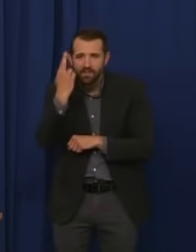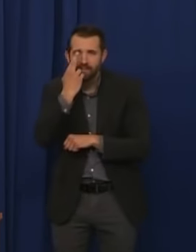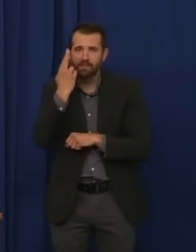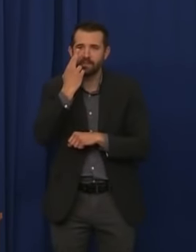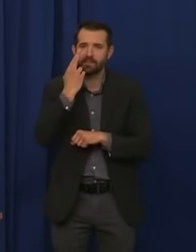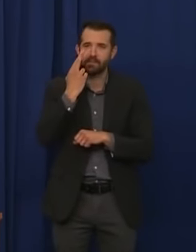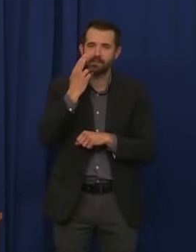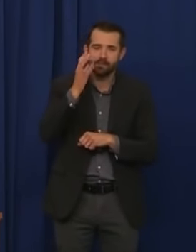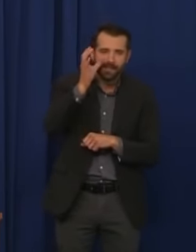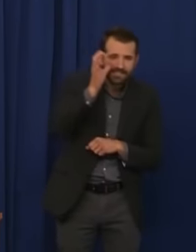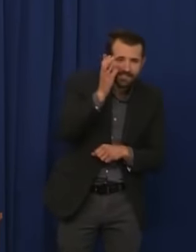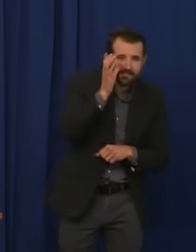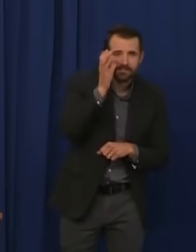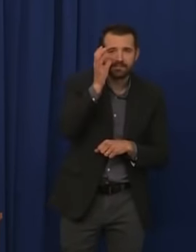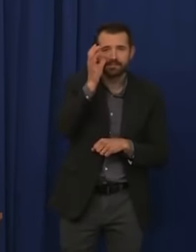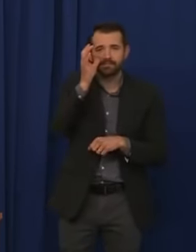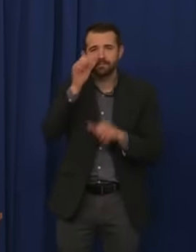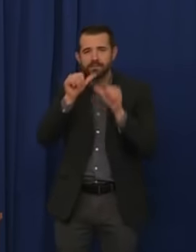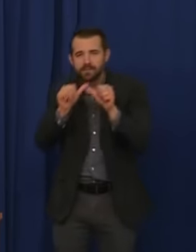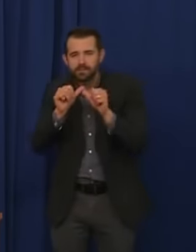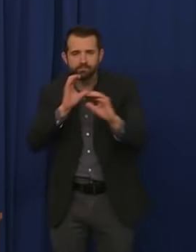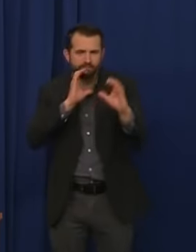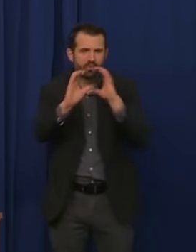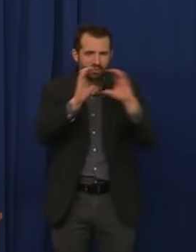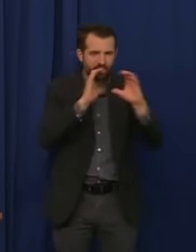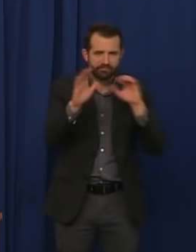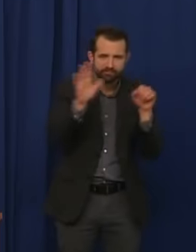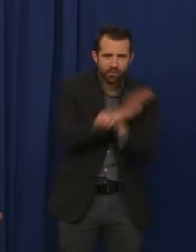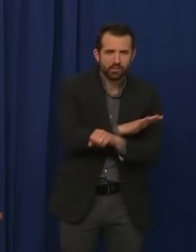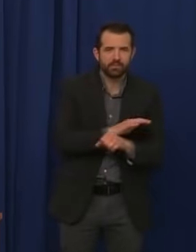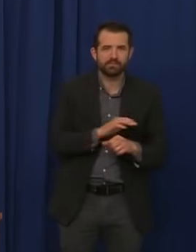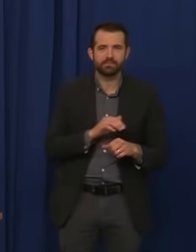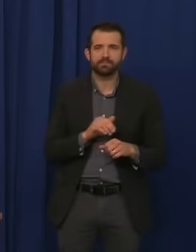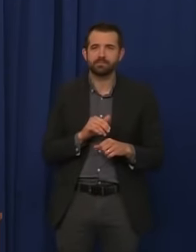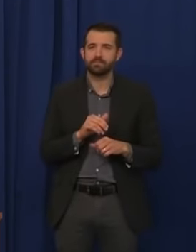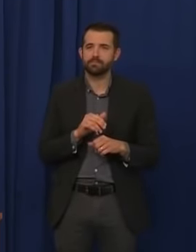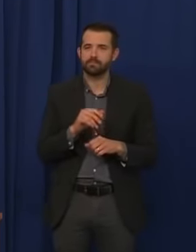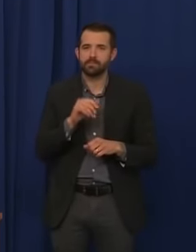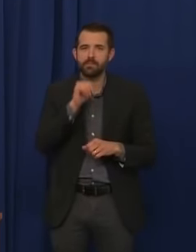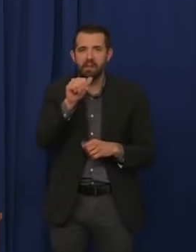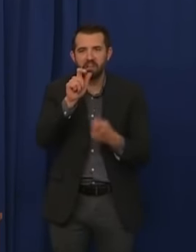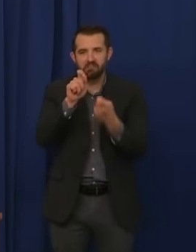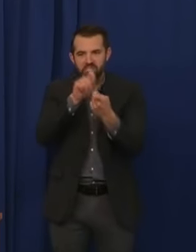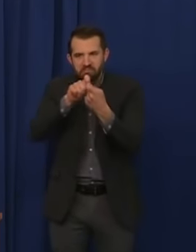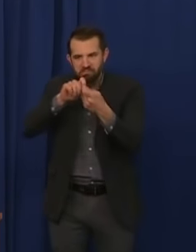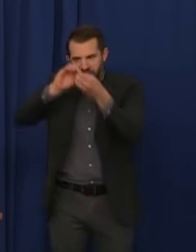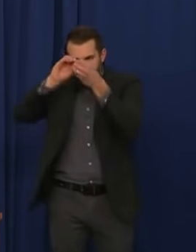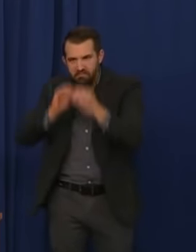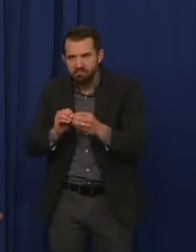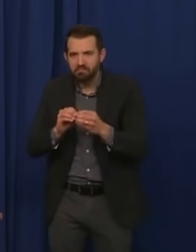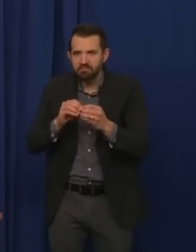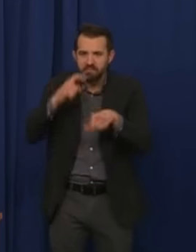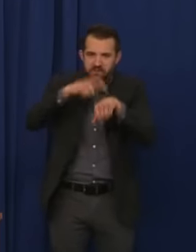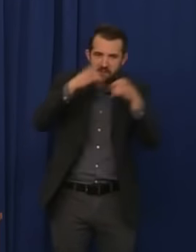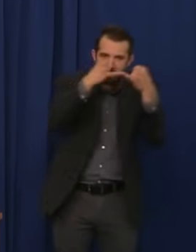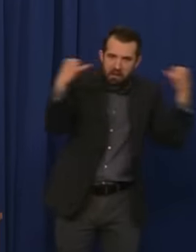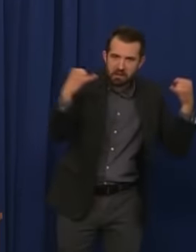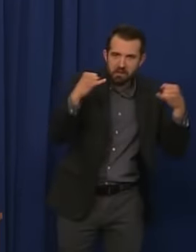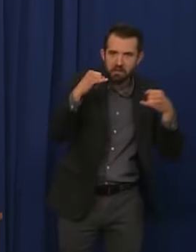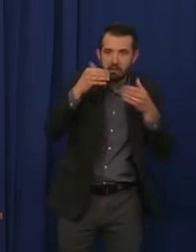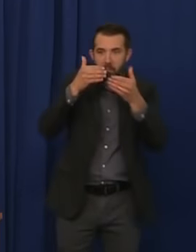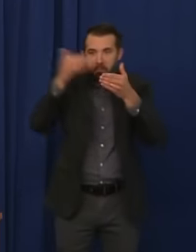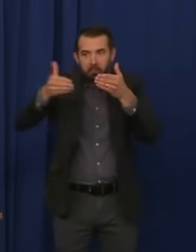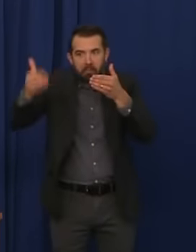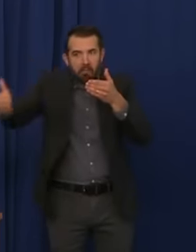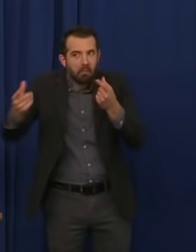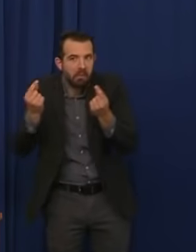continued communication. It's not measured by hard lines or fixed timetables or dubious deadlines.